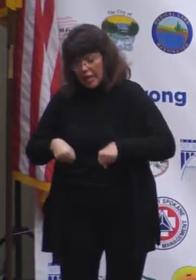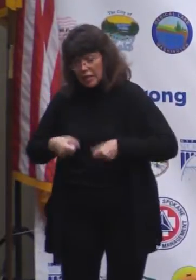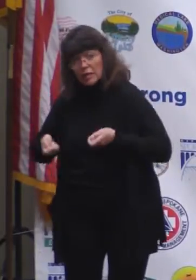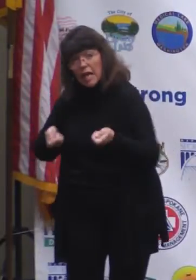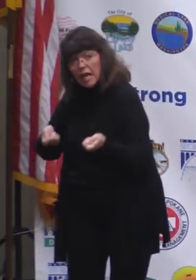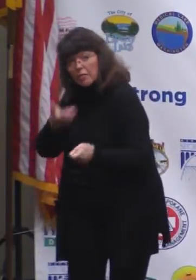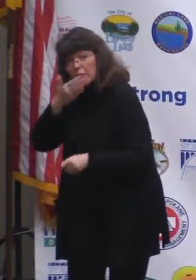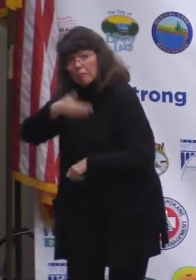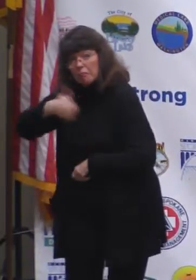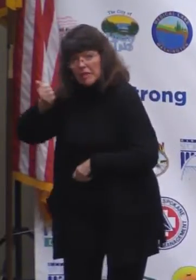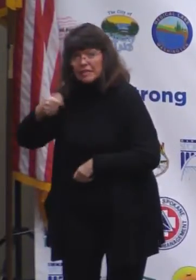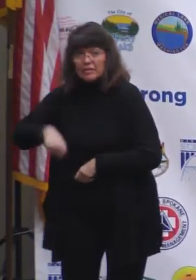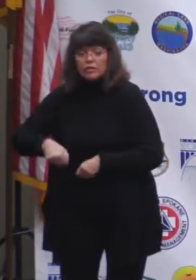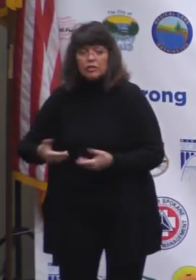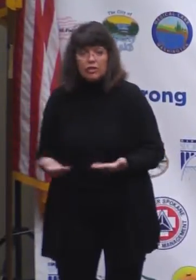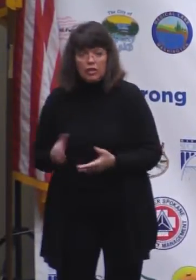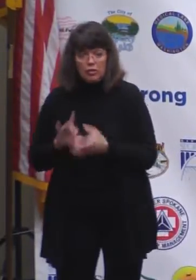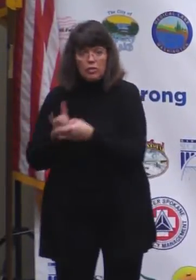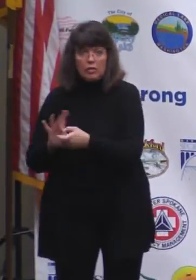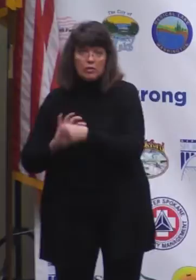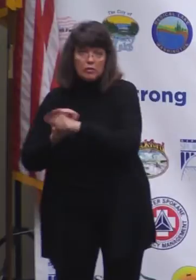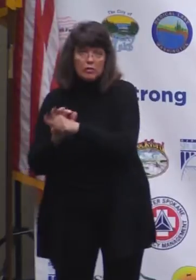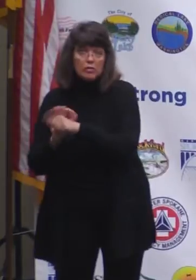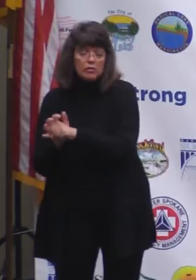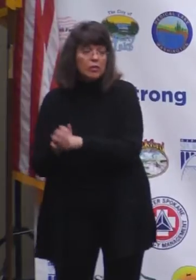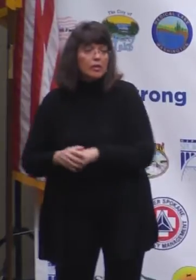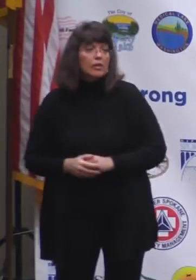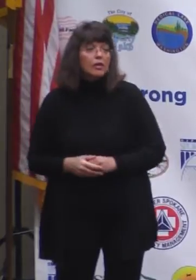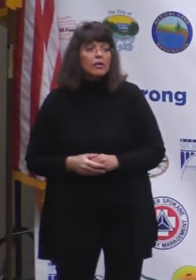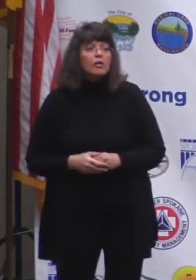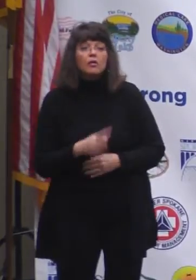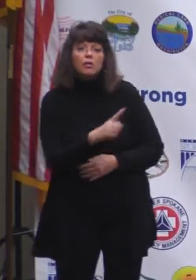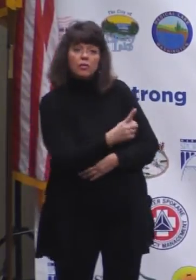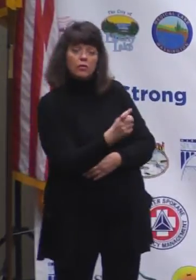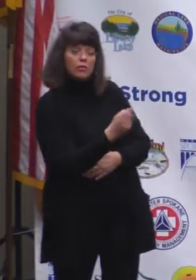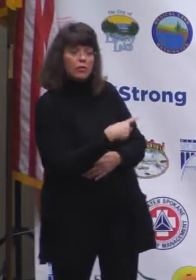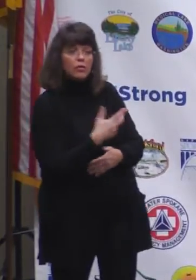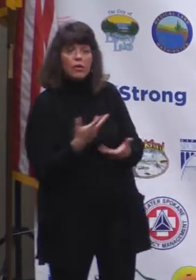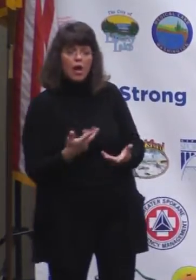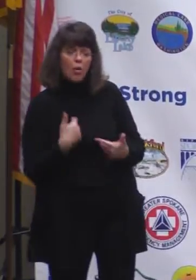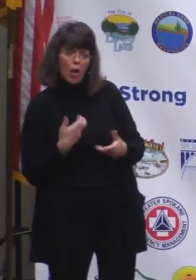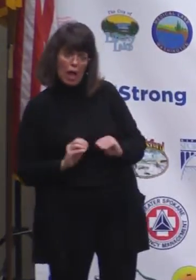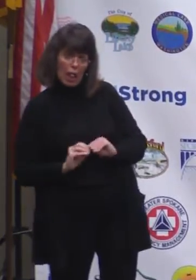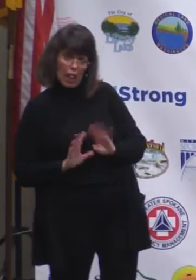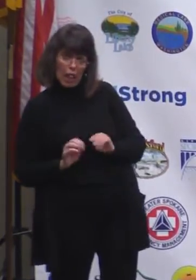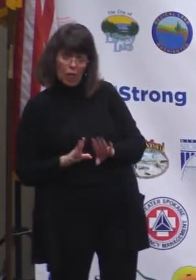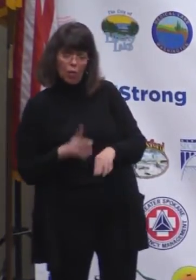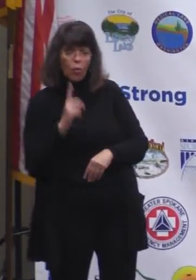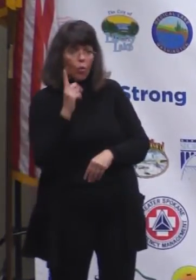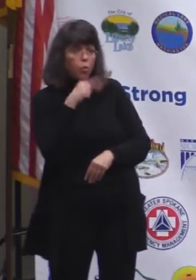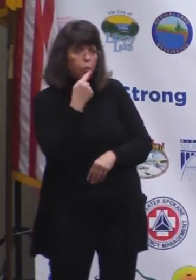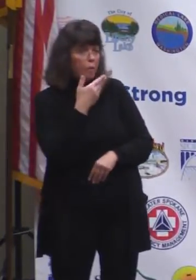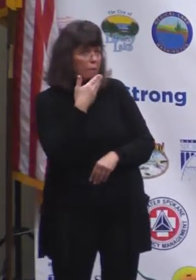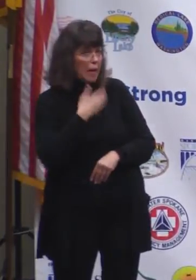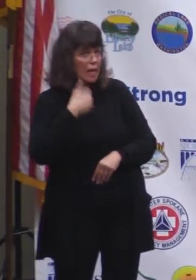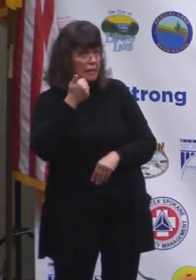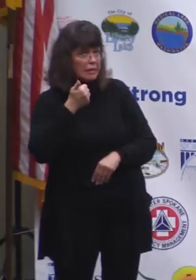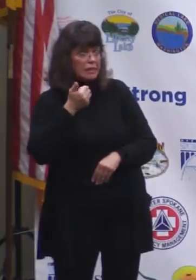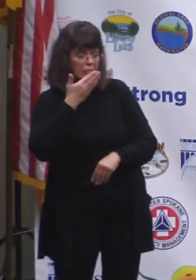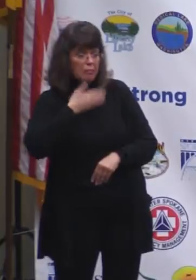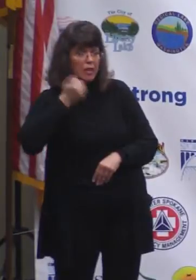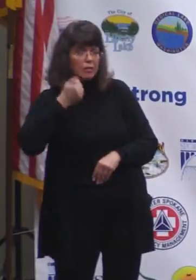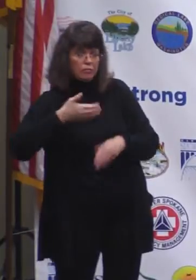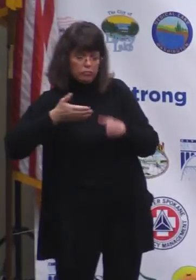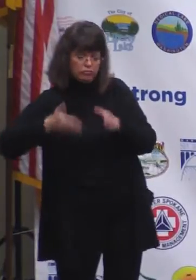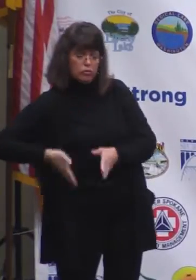And just so we can be very, very clear, can we differentiate whoever would be the best person to speak on this? Again, the difference between